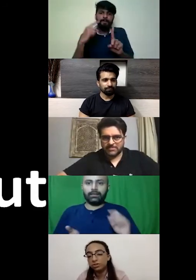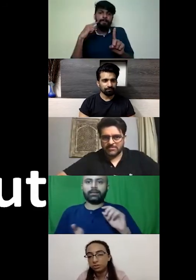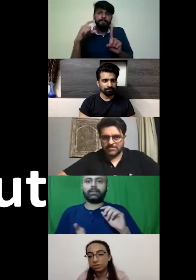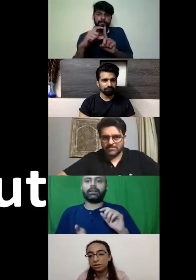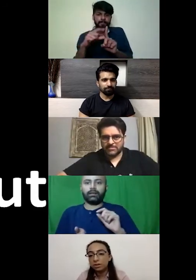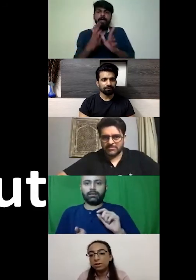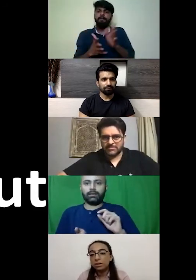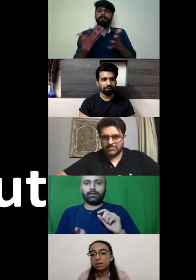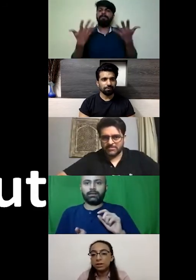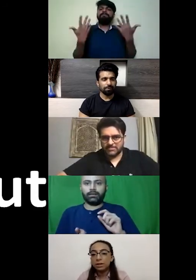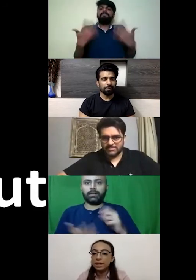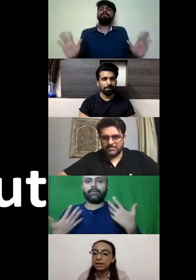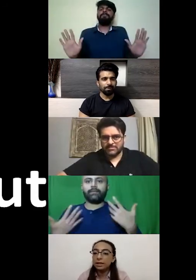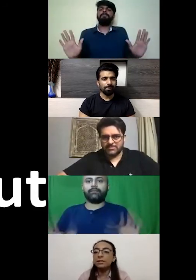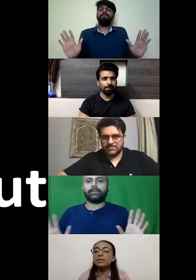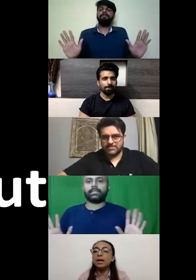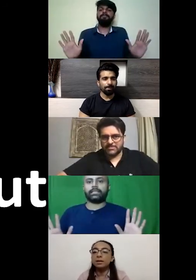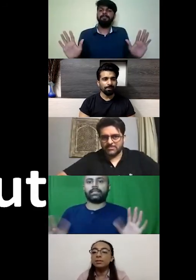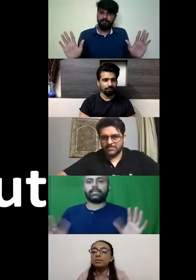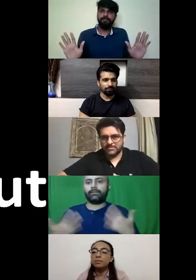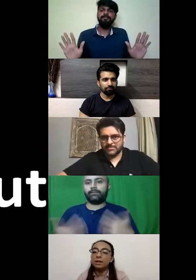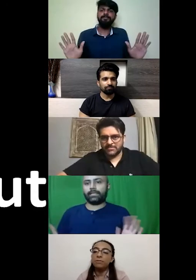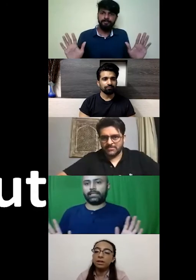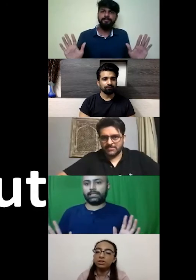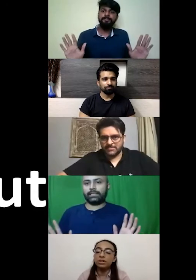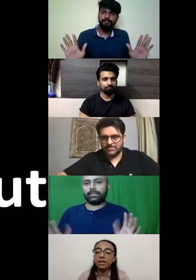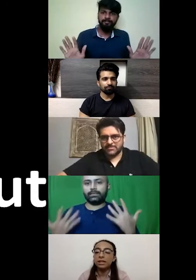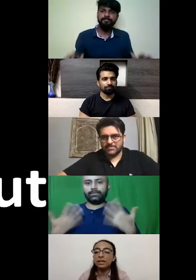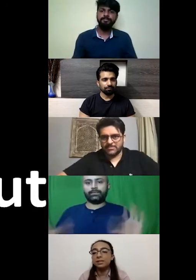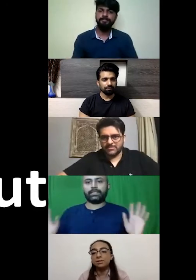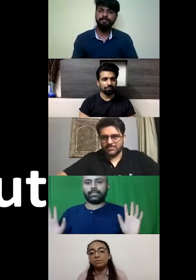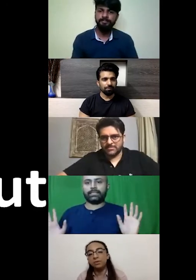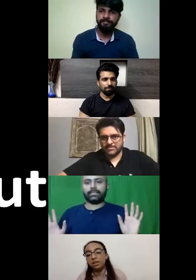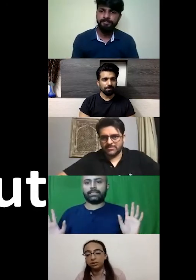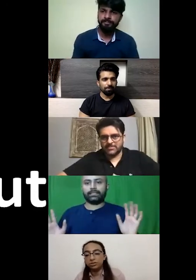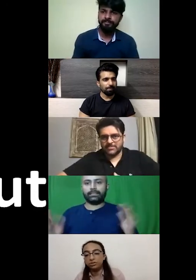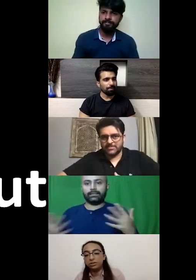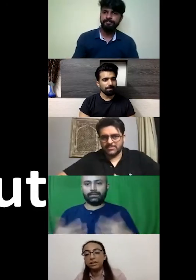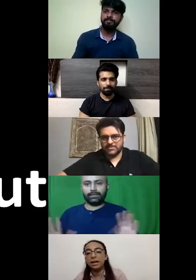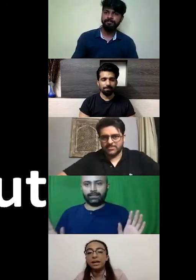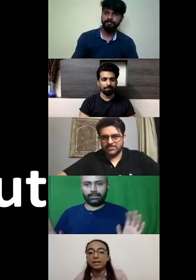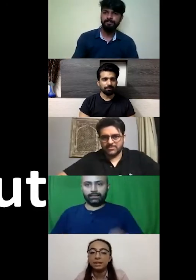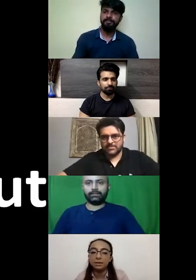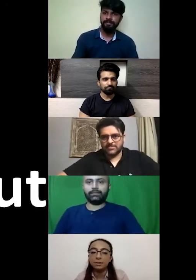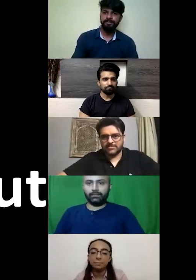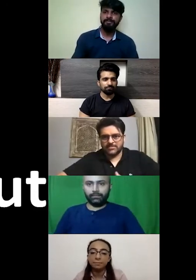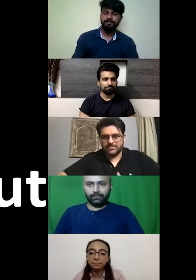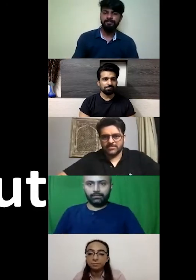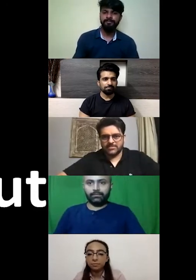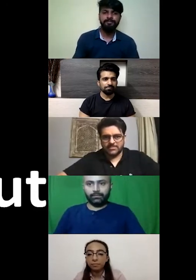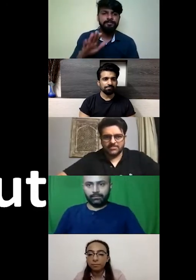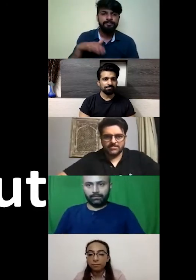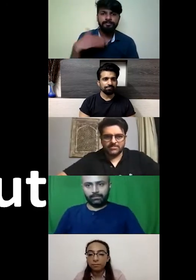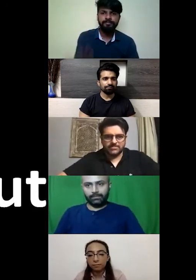finish. Did is done, like finish. Did is finish in ISL.